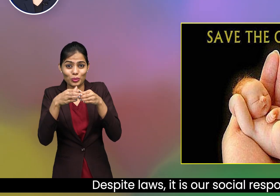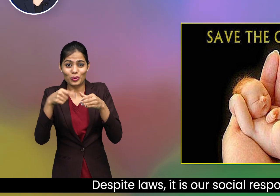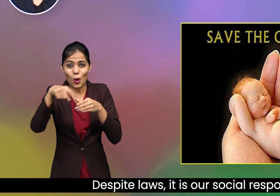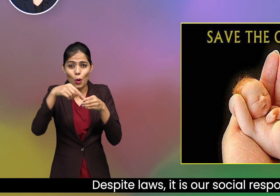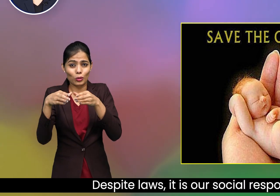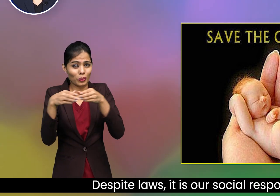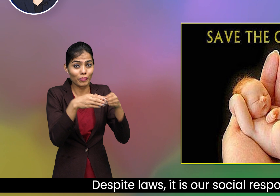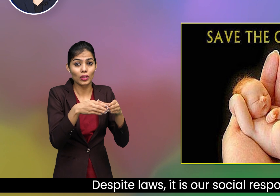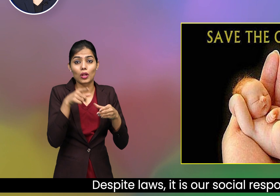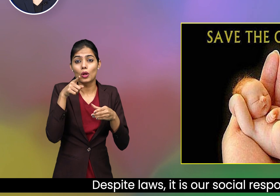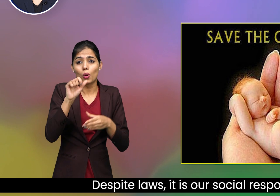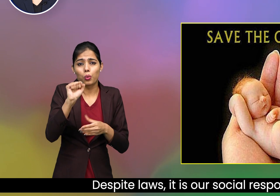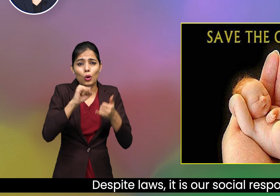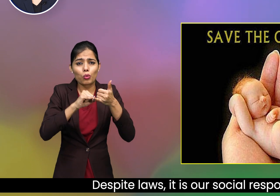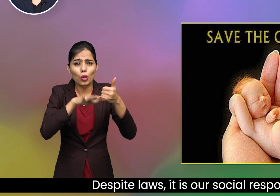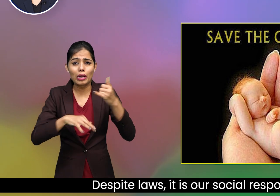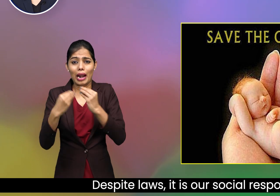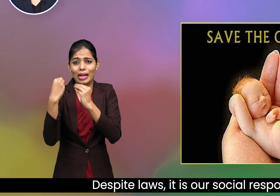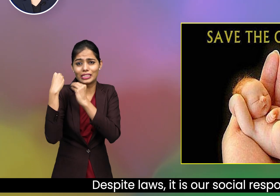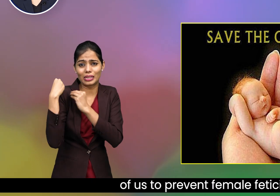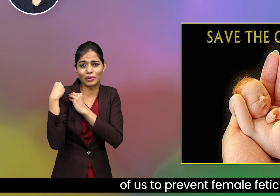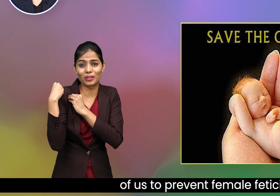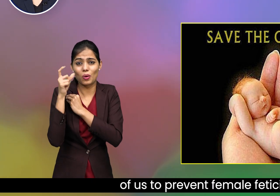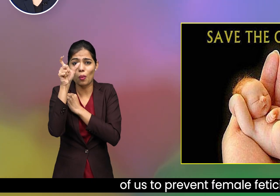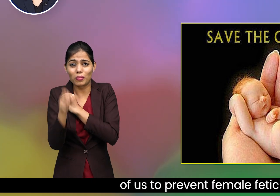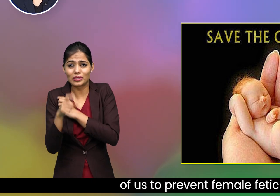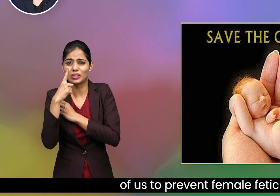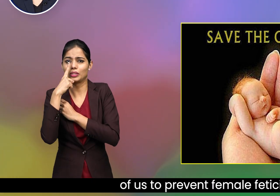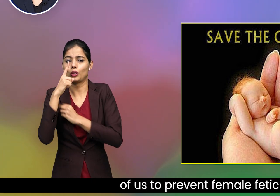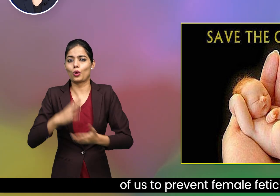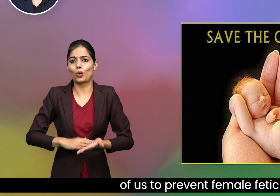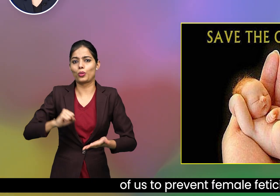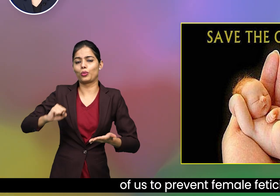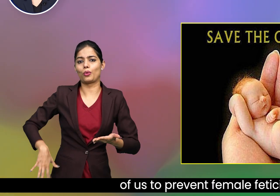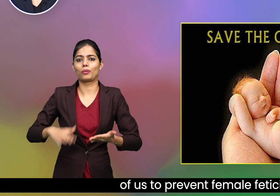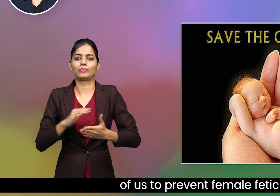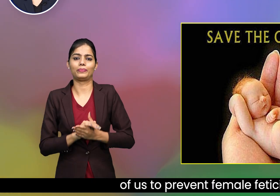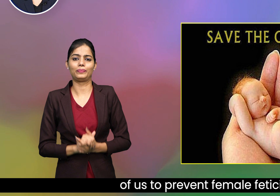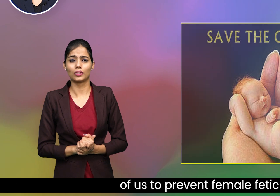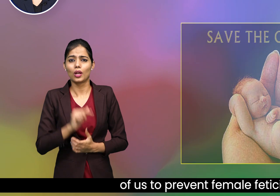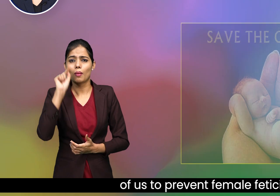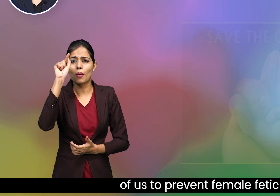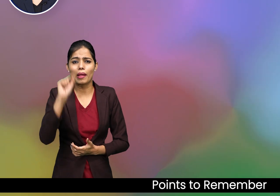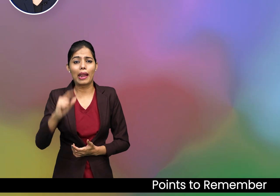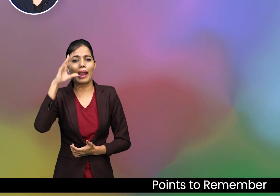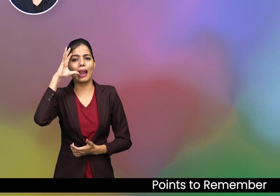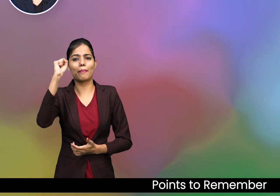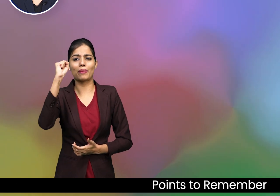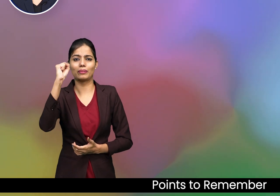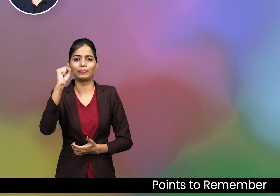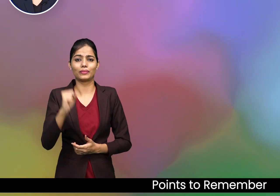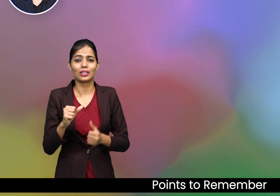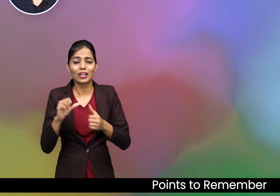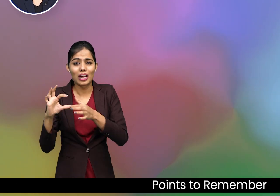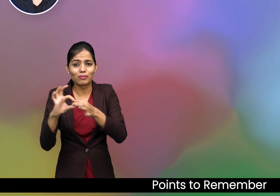Despite laws, it is our social responsibility of us to prevent female feticide. Points to